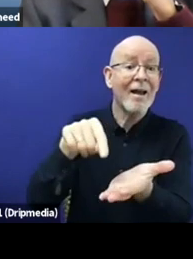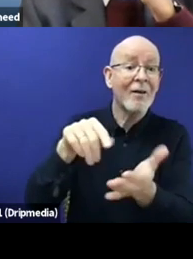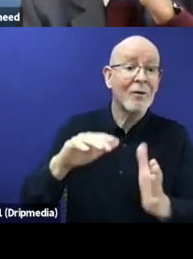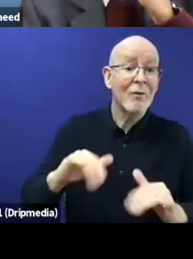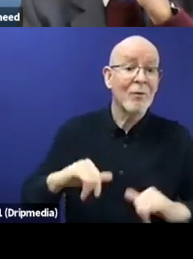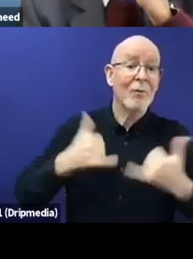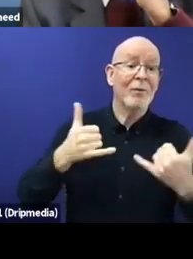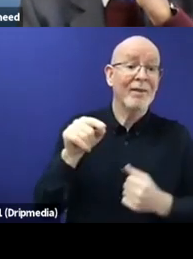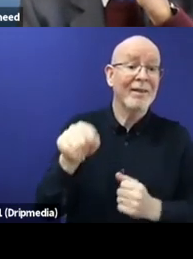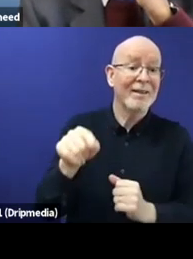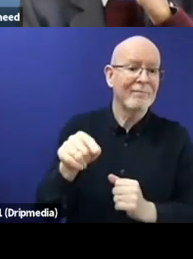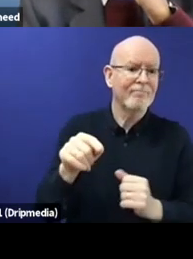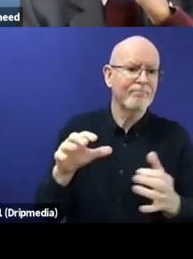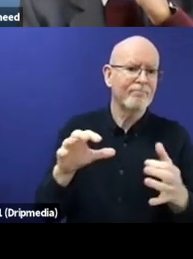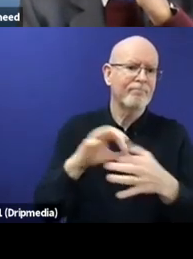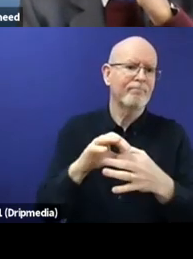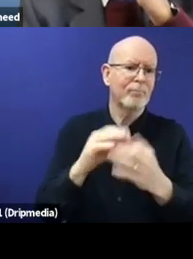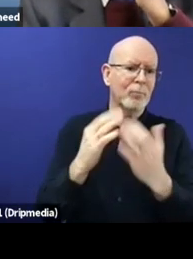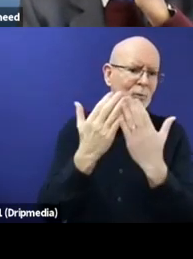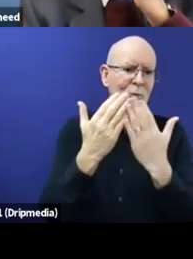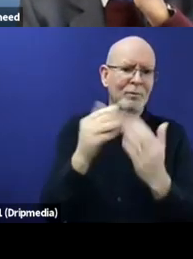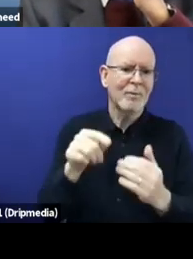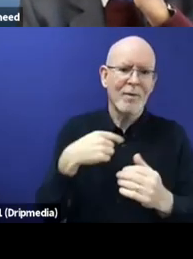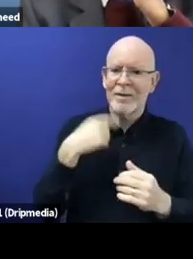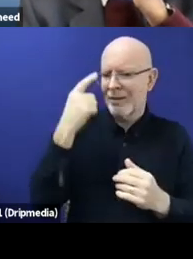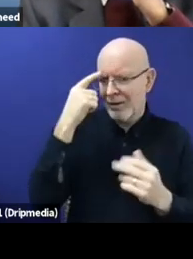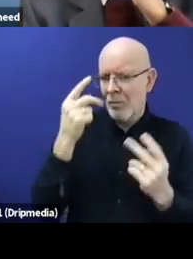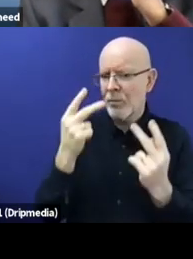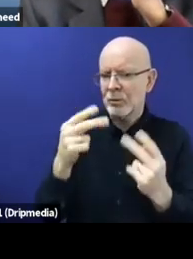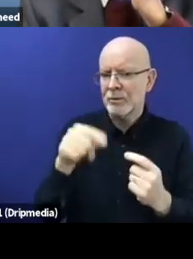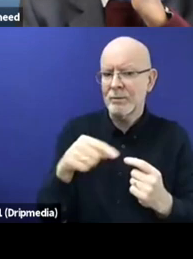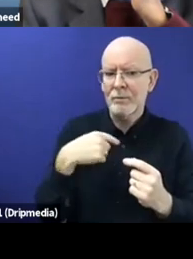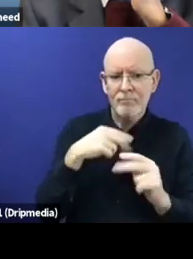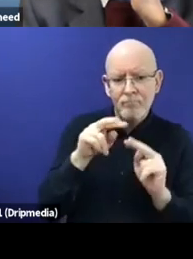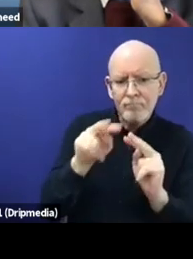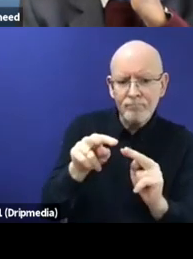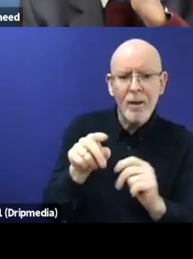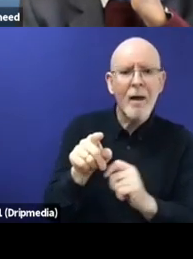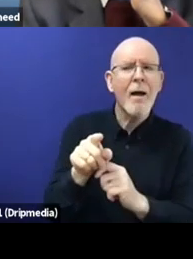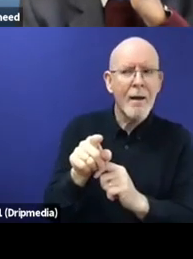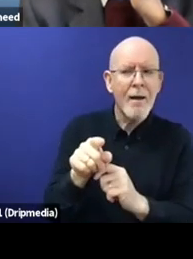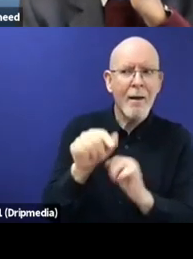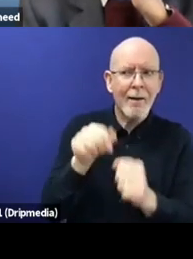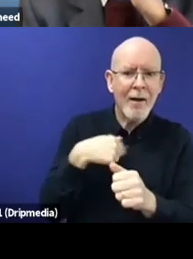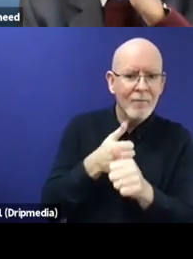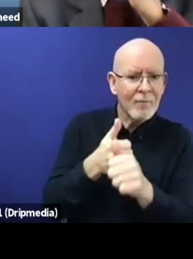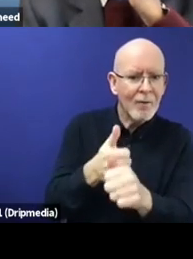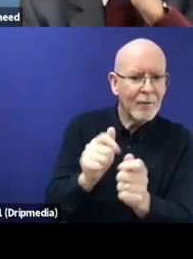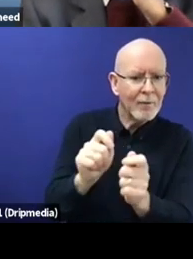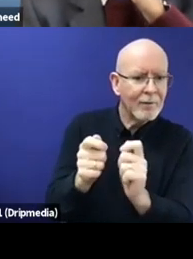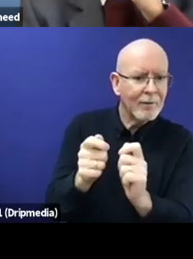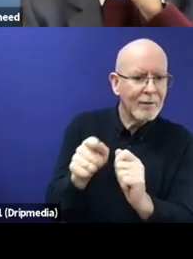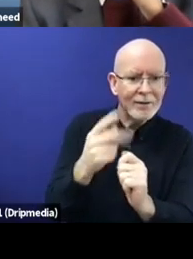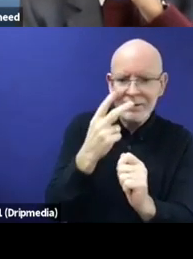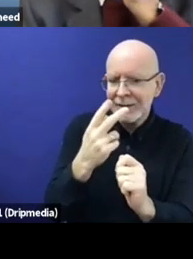not just at refugees as if you wish, the recipients of protection, but also as those who can best analyze where the